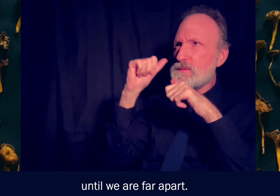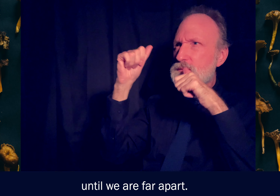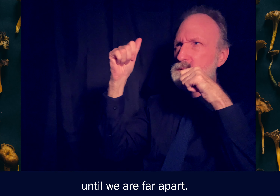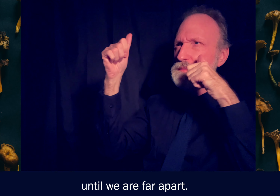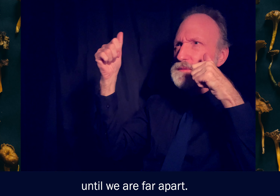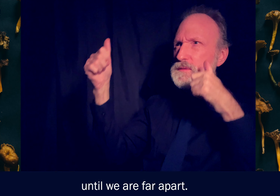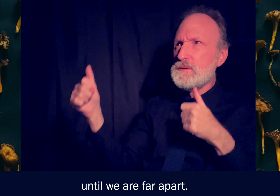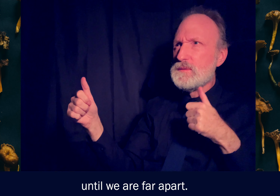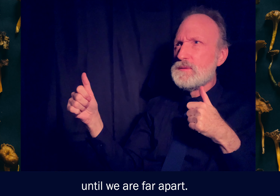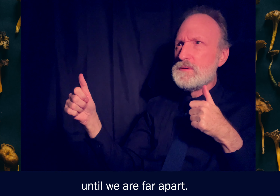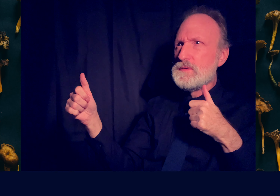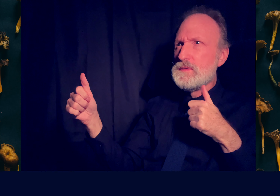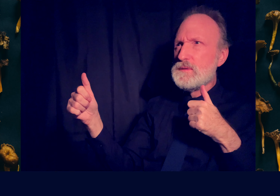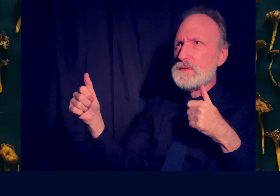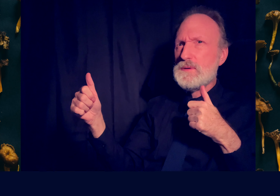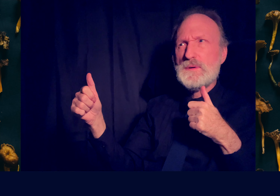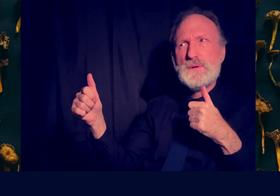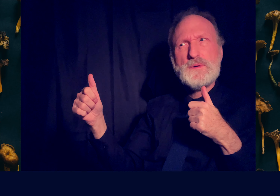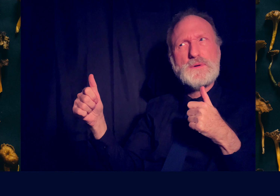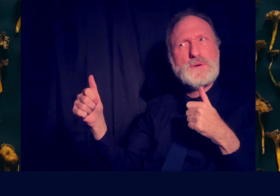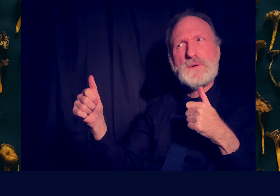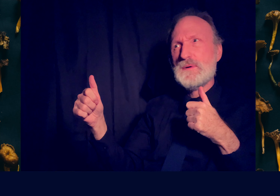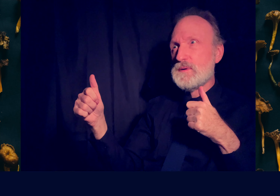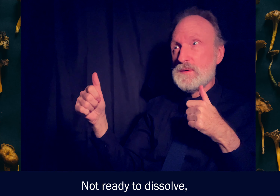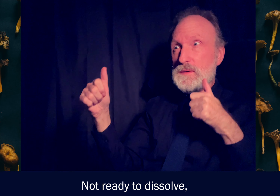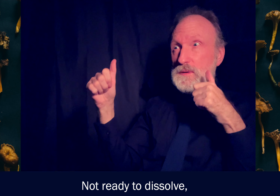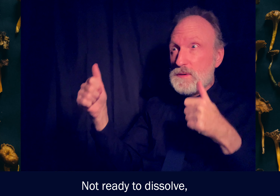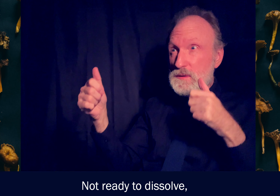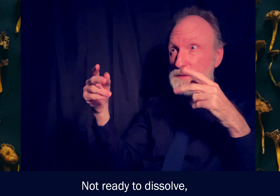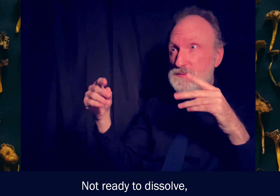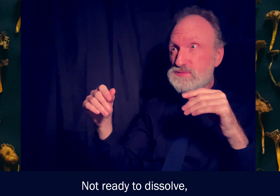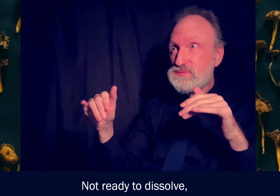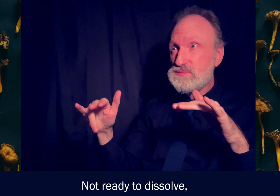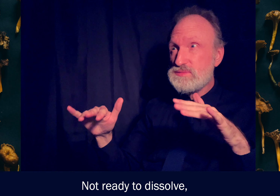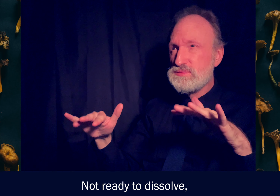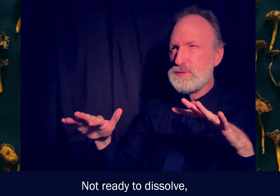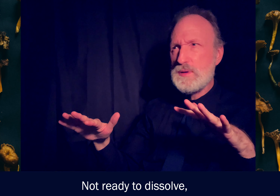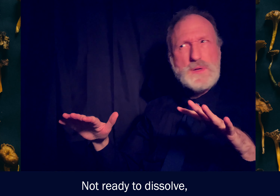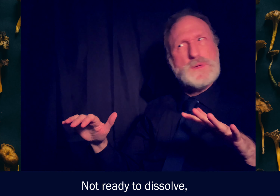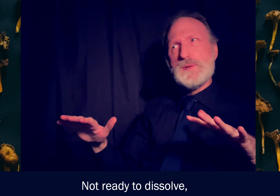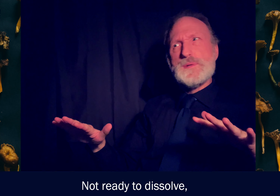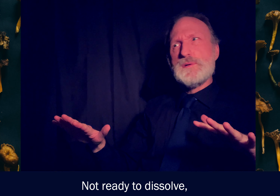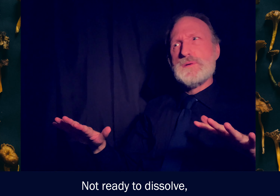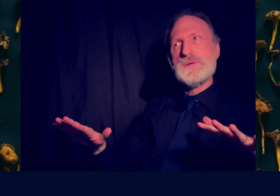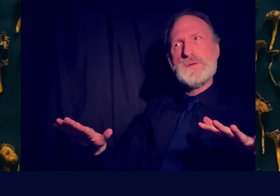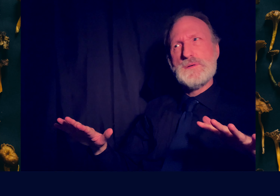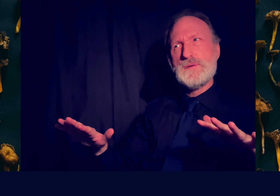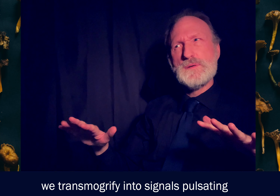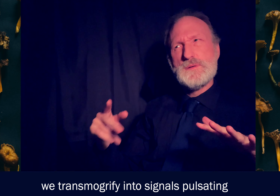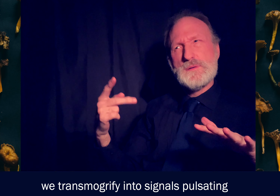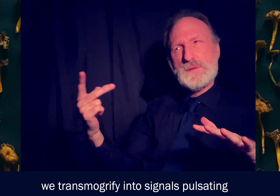far apart. Not ready to dissolve, we